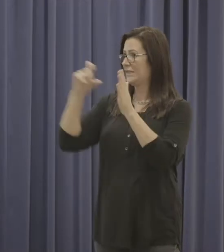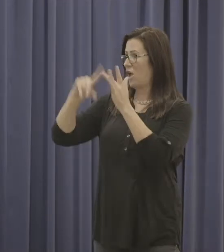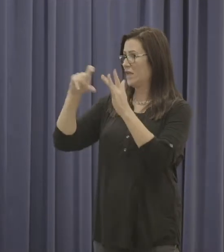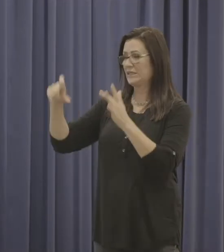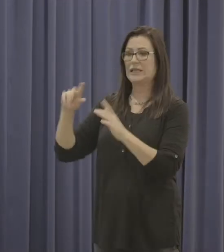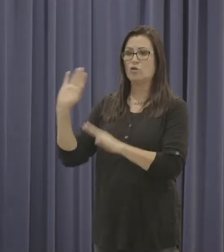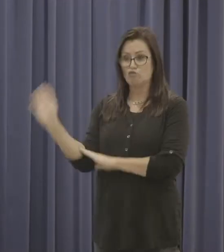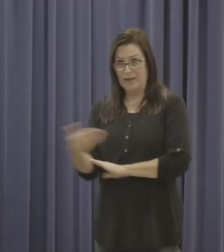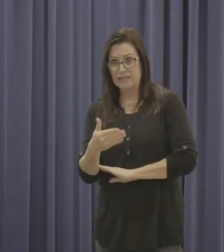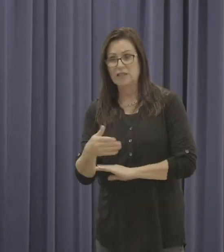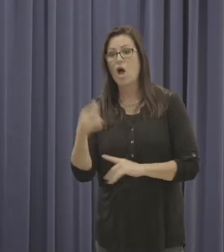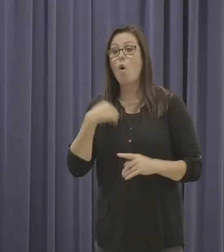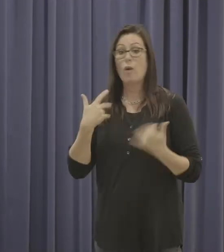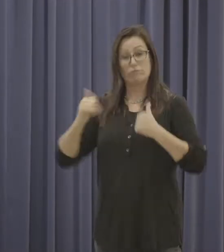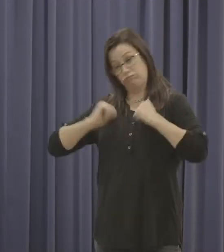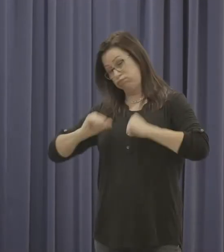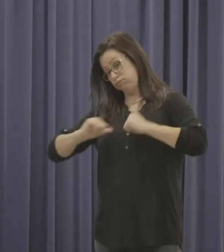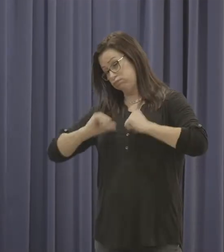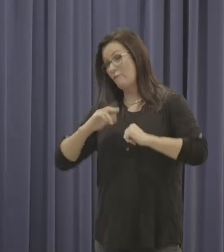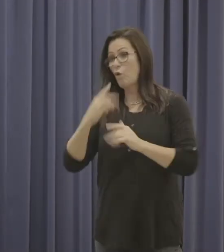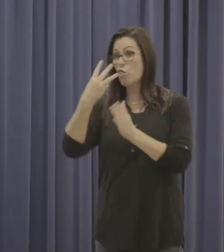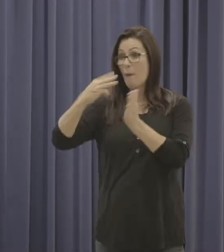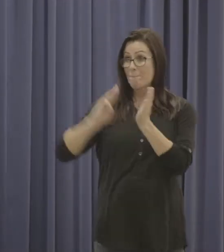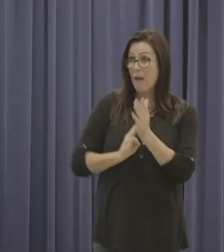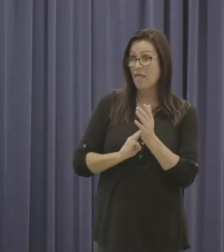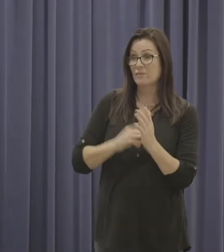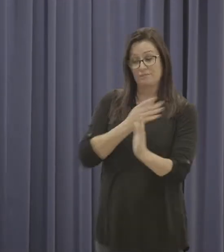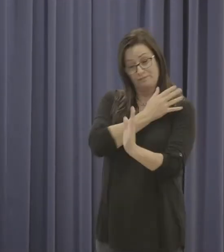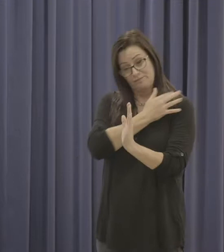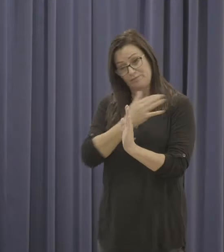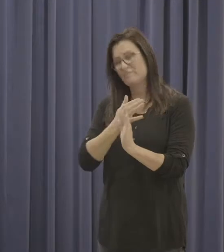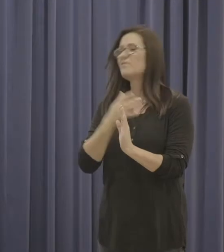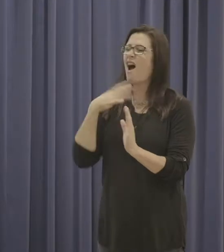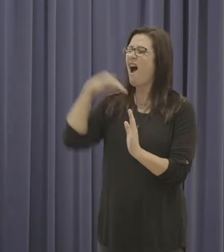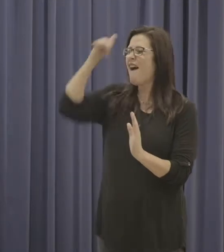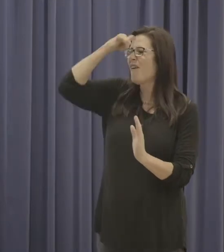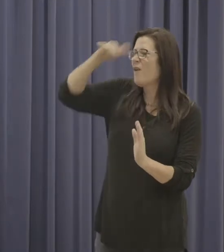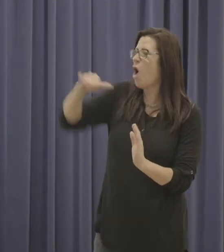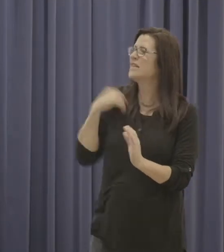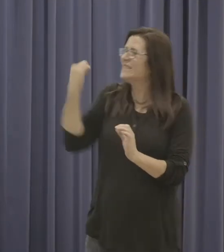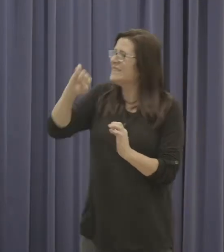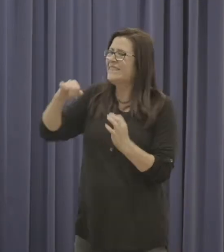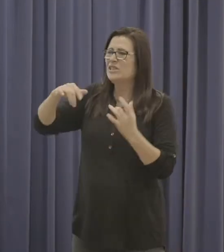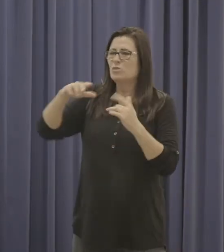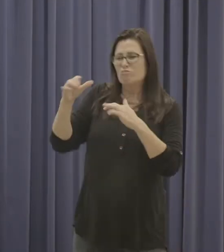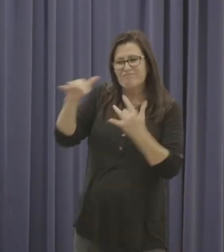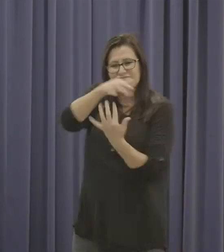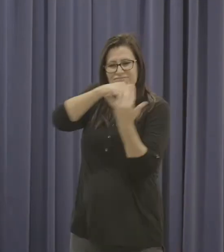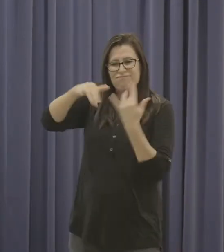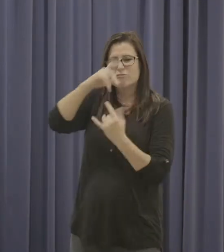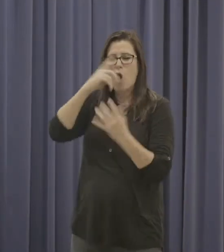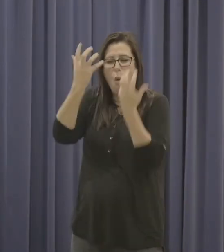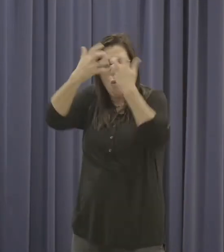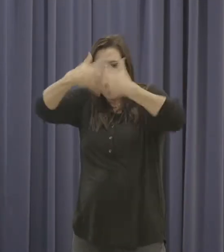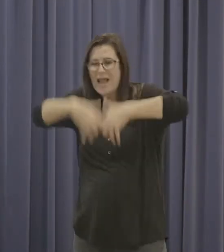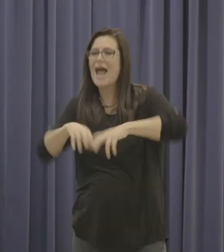tournament, we already had been training for 3 months. I knew we still had a lot to work out in such a short amount of